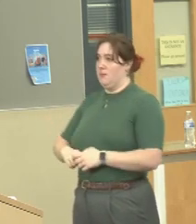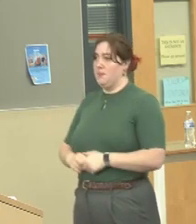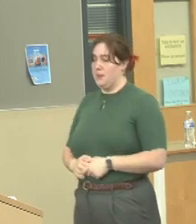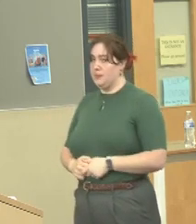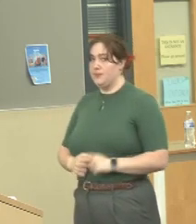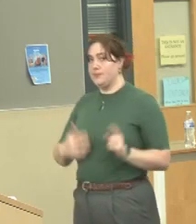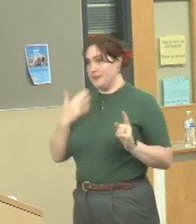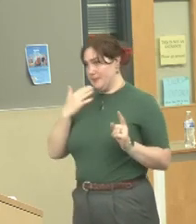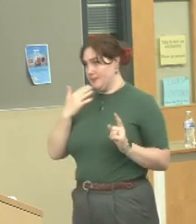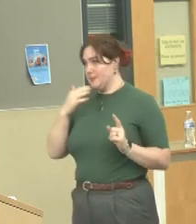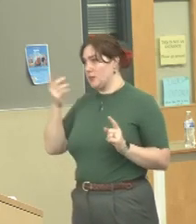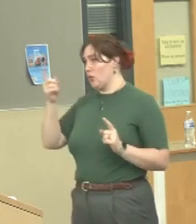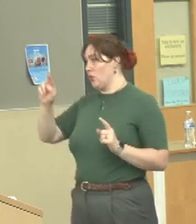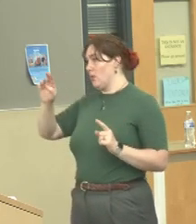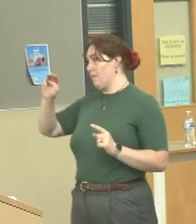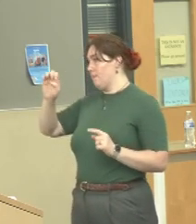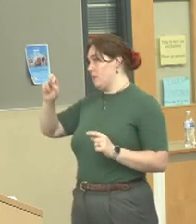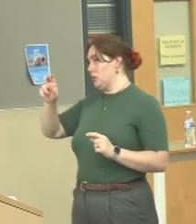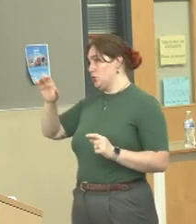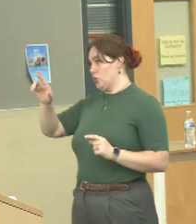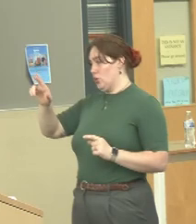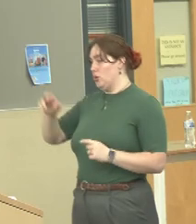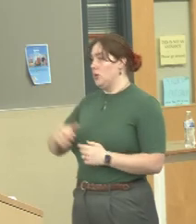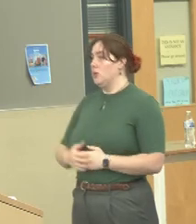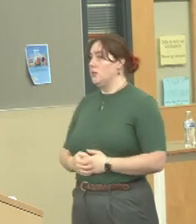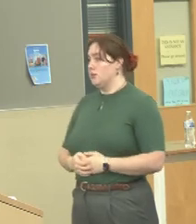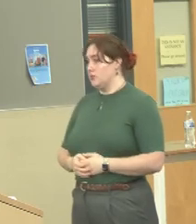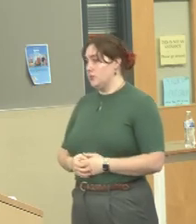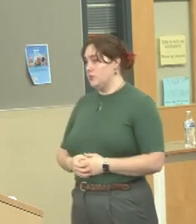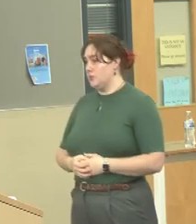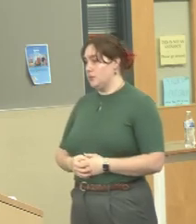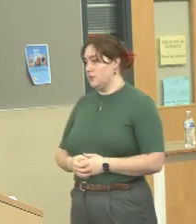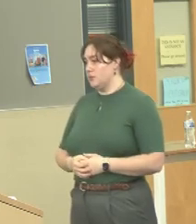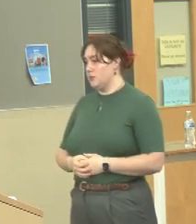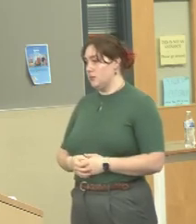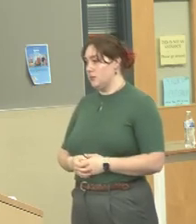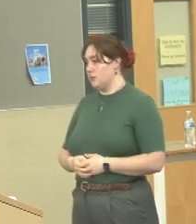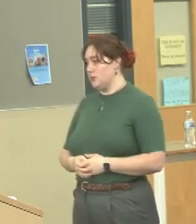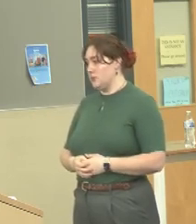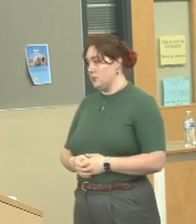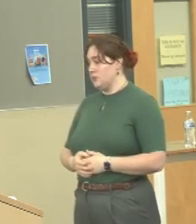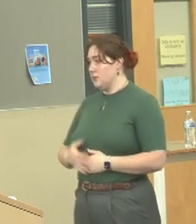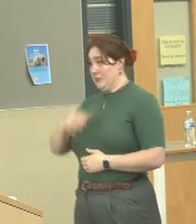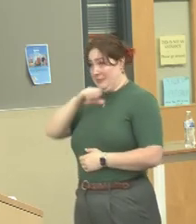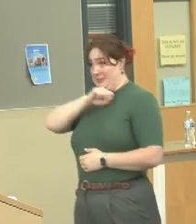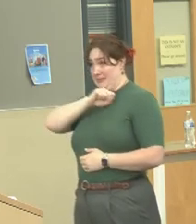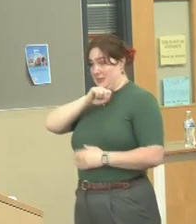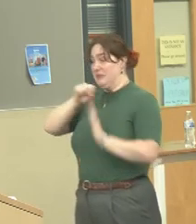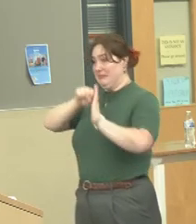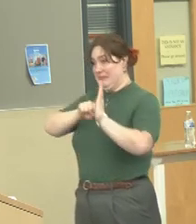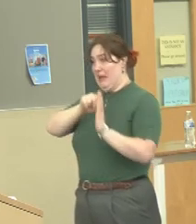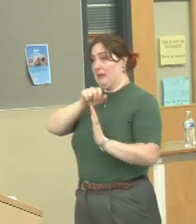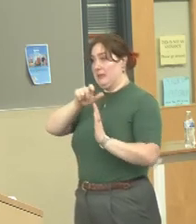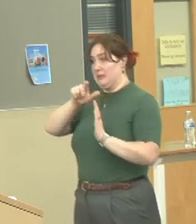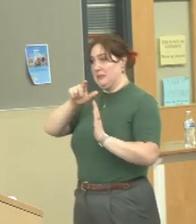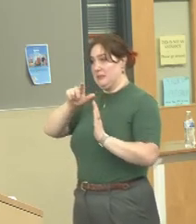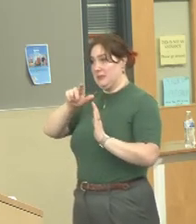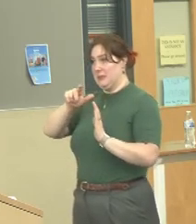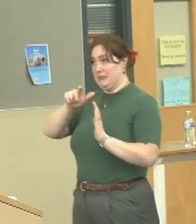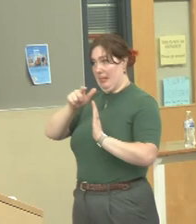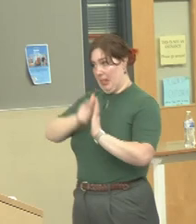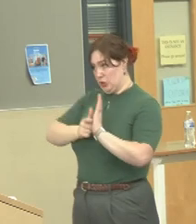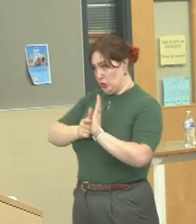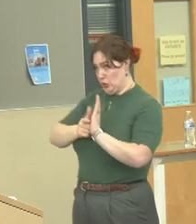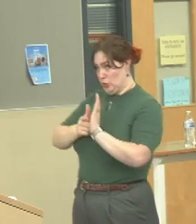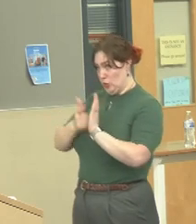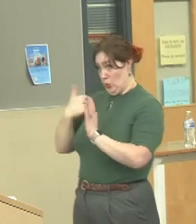Thank you, Dr. Mercer. What engagement, if any, has there been with state legislature?